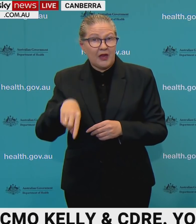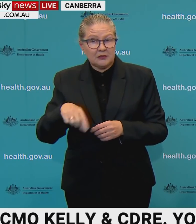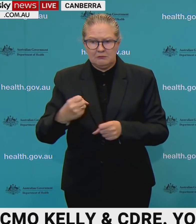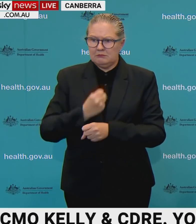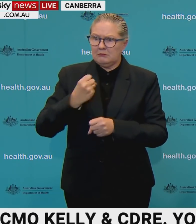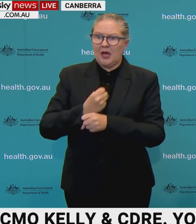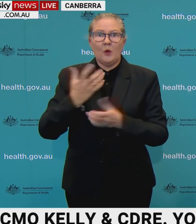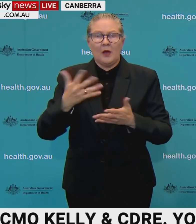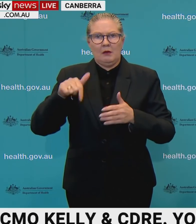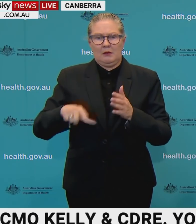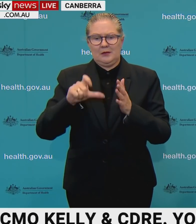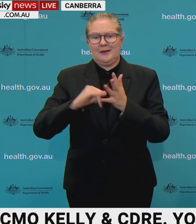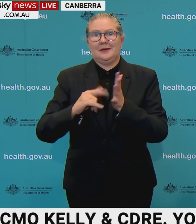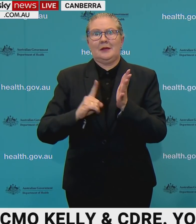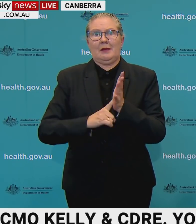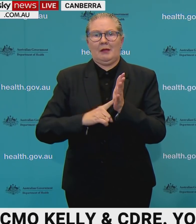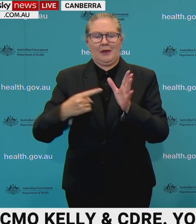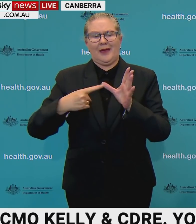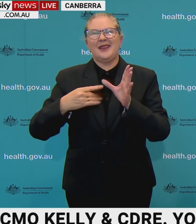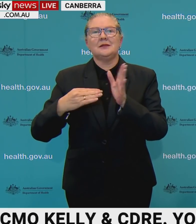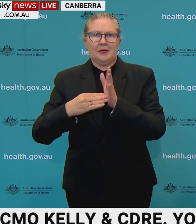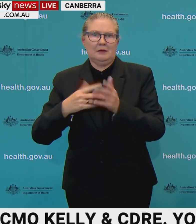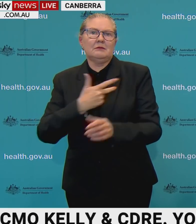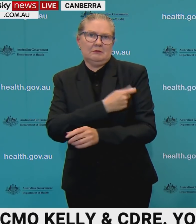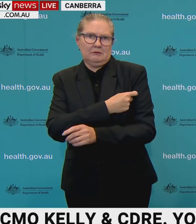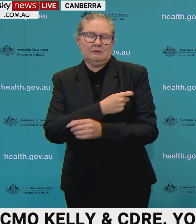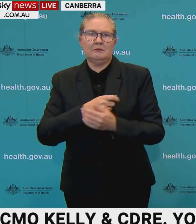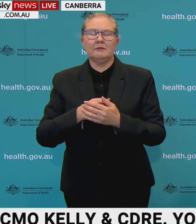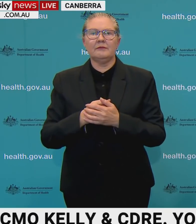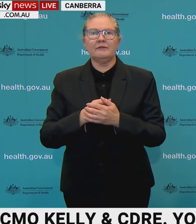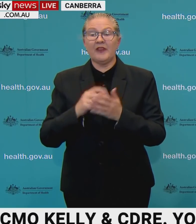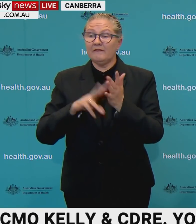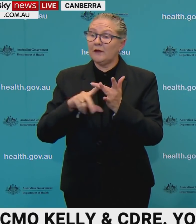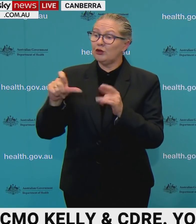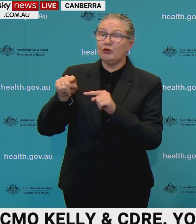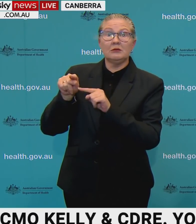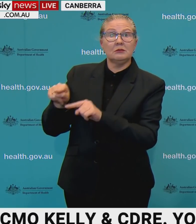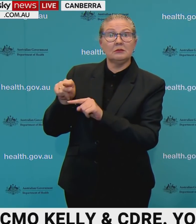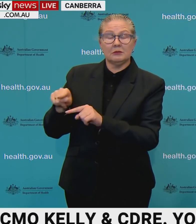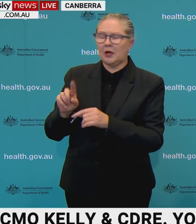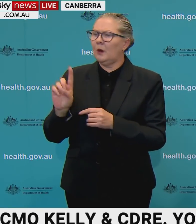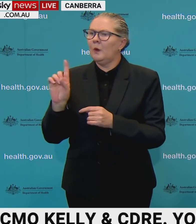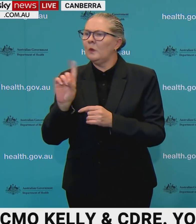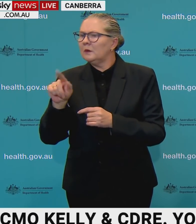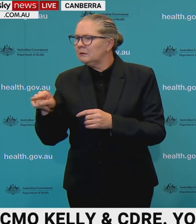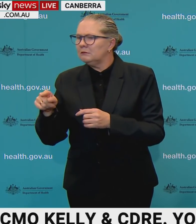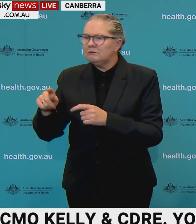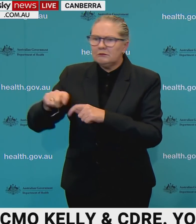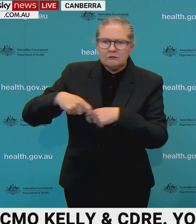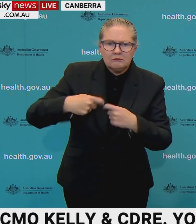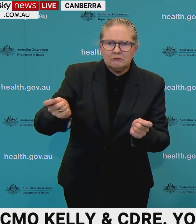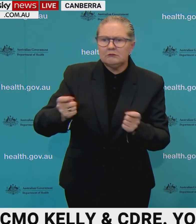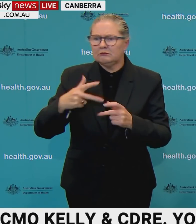CSL manufactured AstraZeneca vaccine. In terms of Victoria, based on what has been provided and what has been